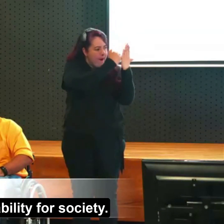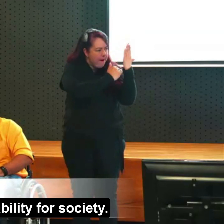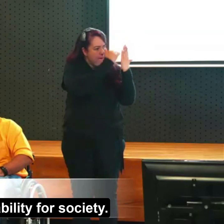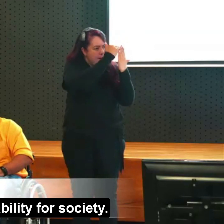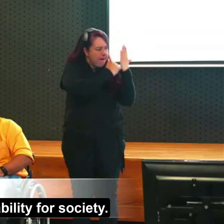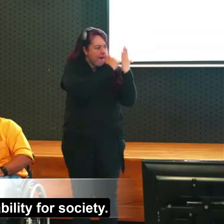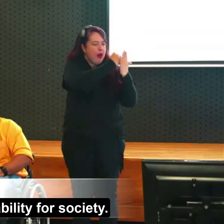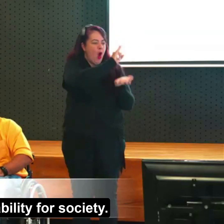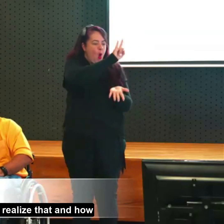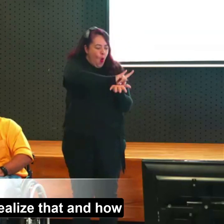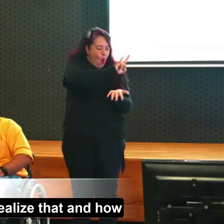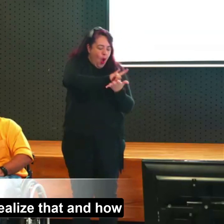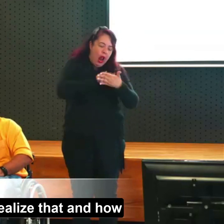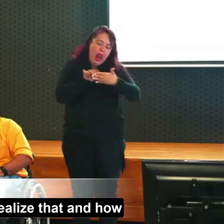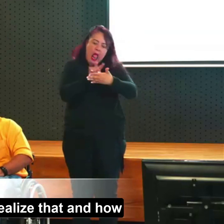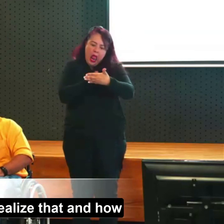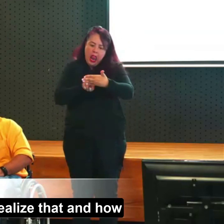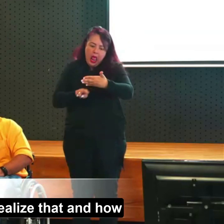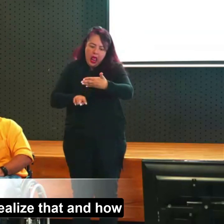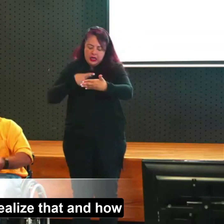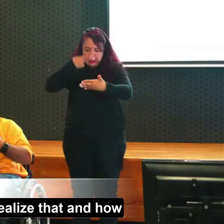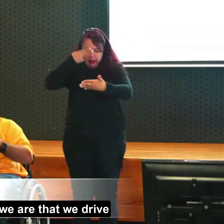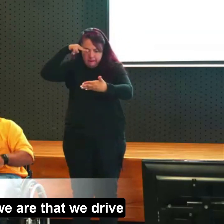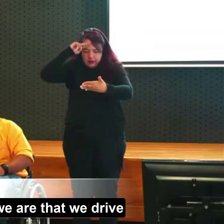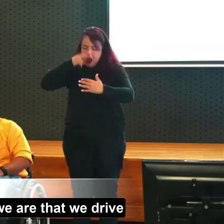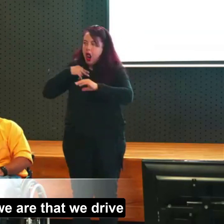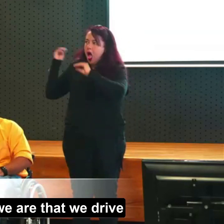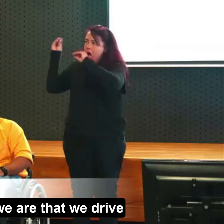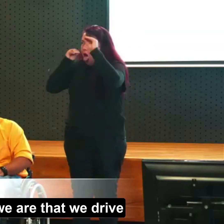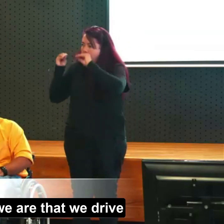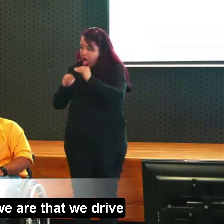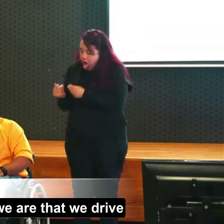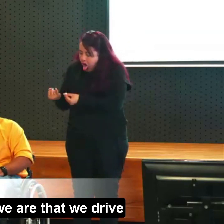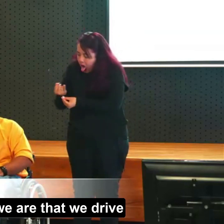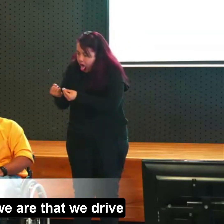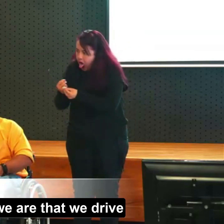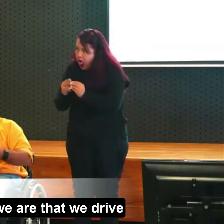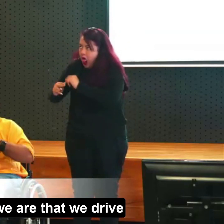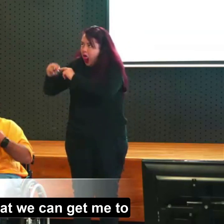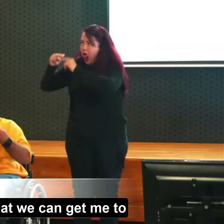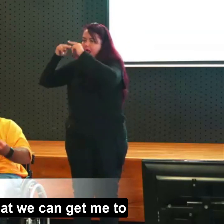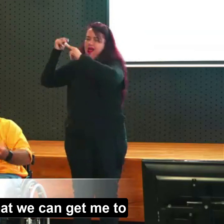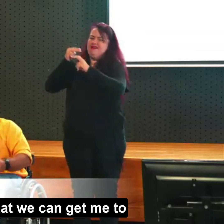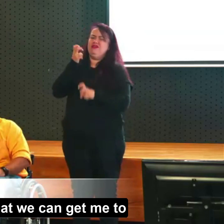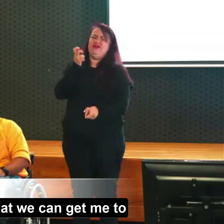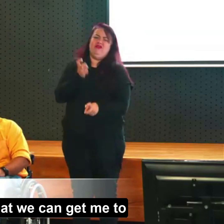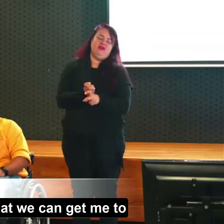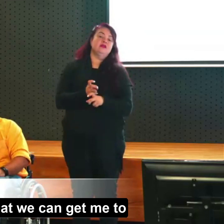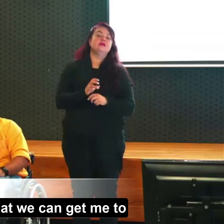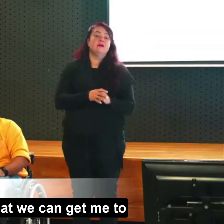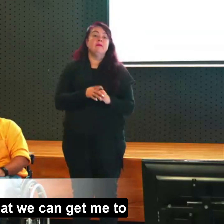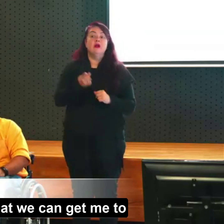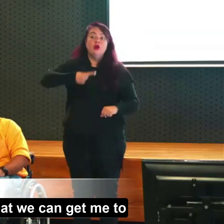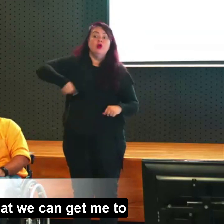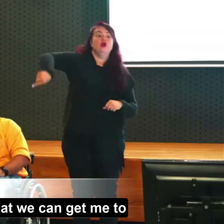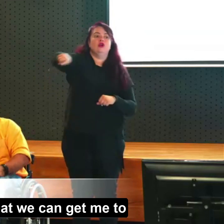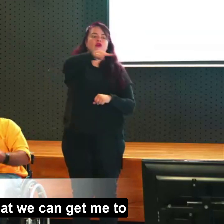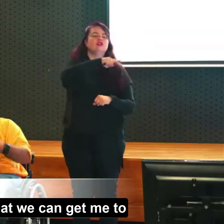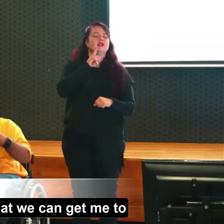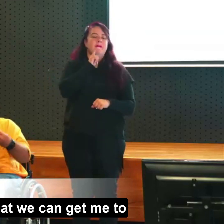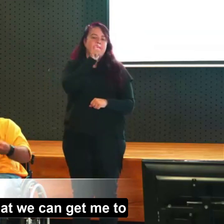with disability for society. When we realize that and how important we are, that we drive the cities, that